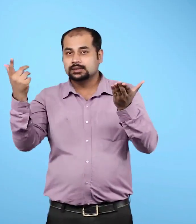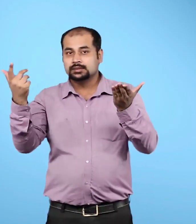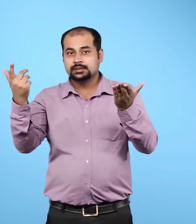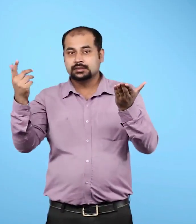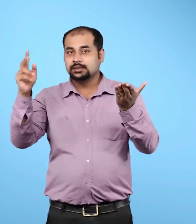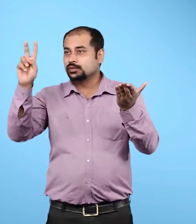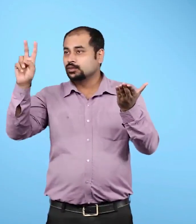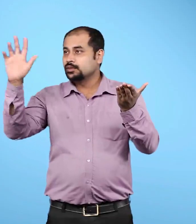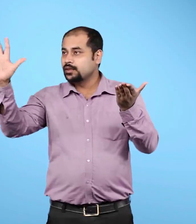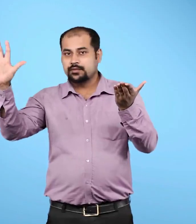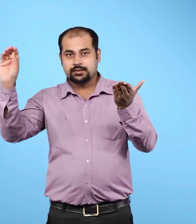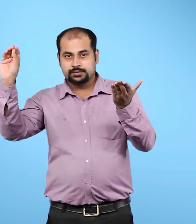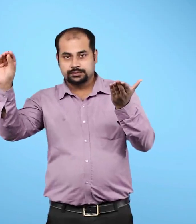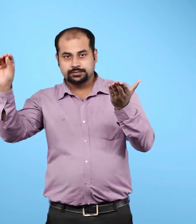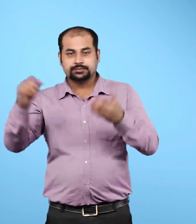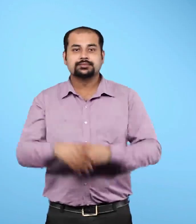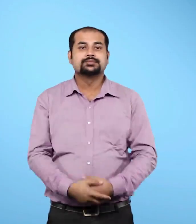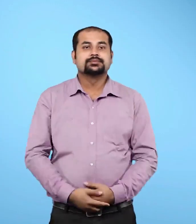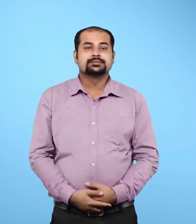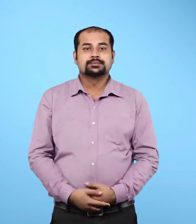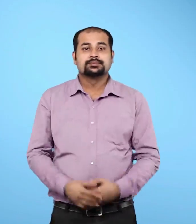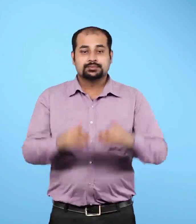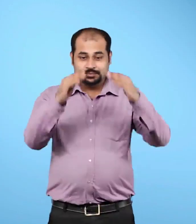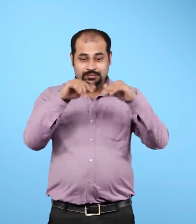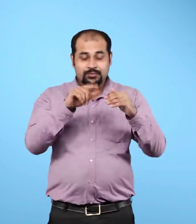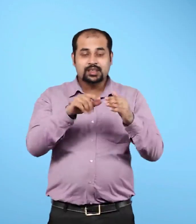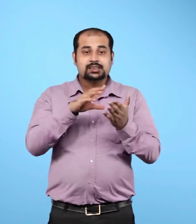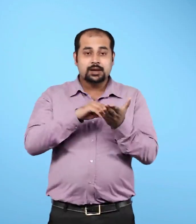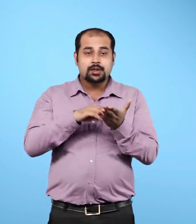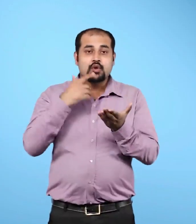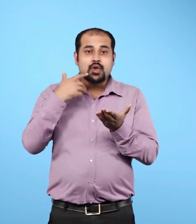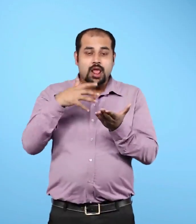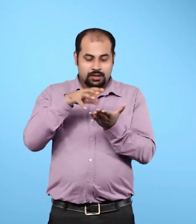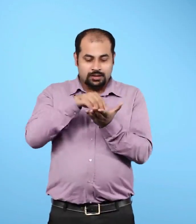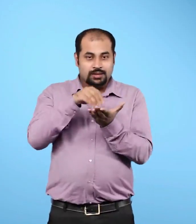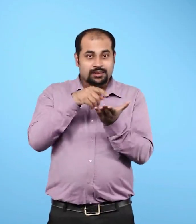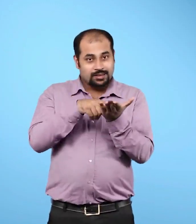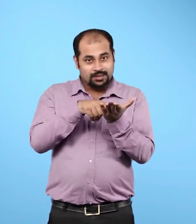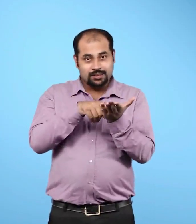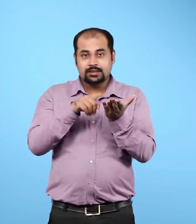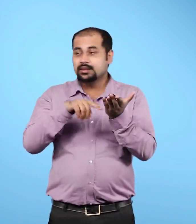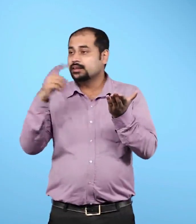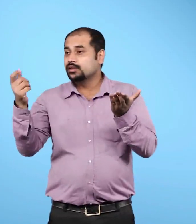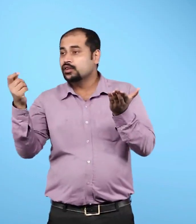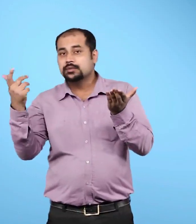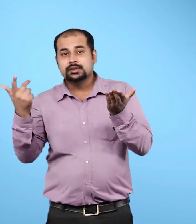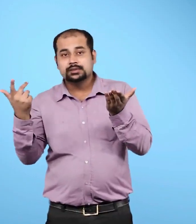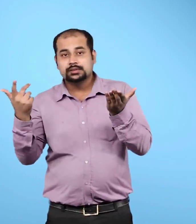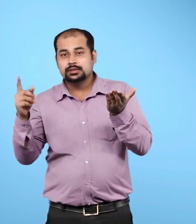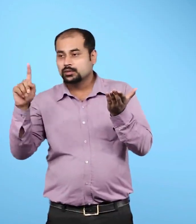column 2, rupees 25. Row 2, column 1, chili rice, column